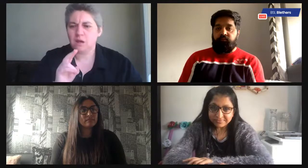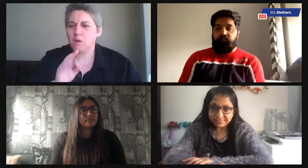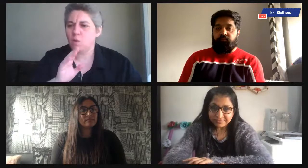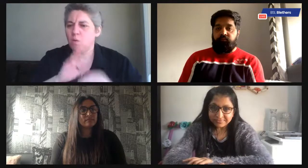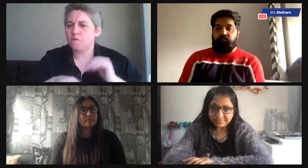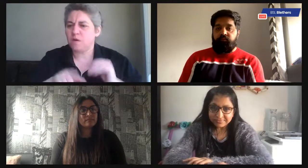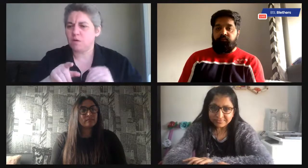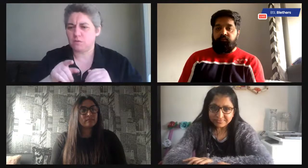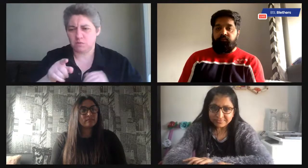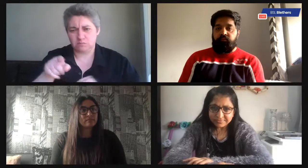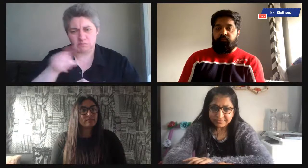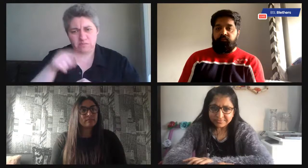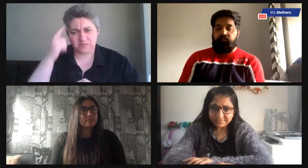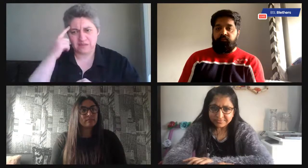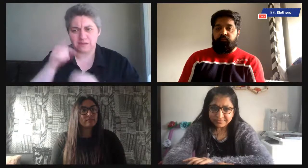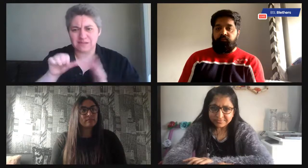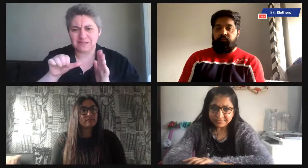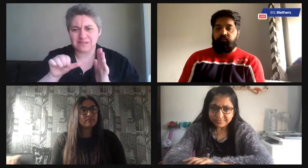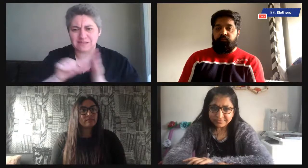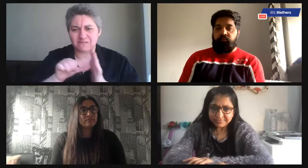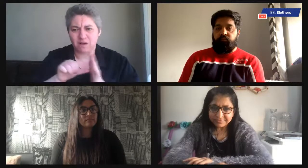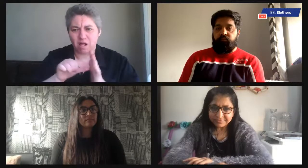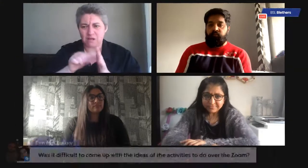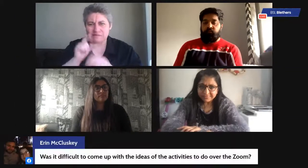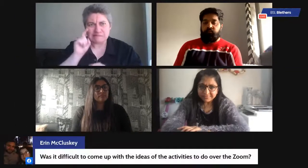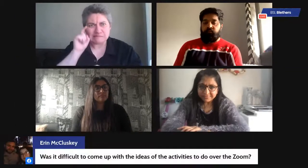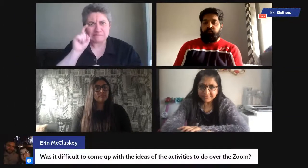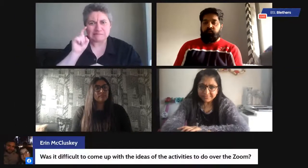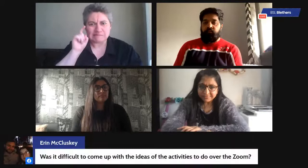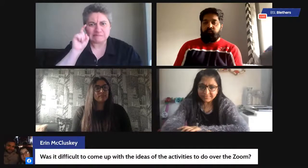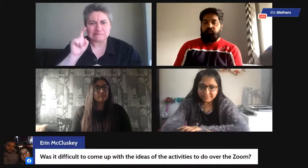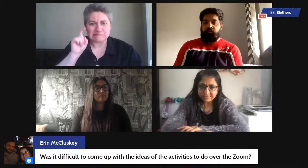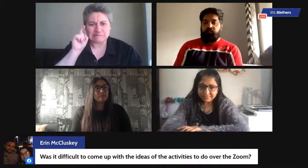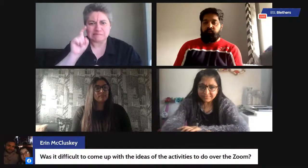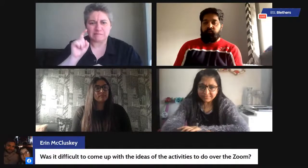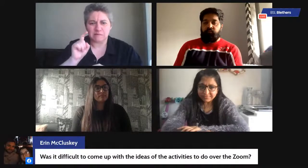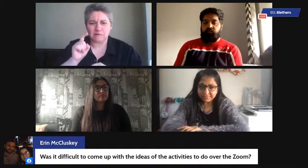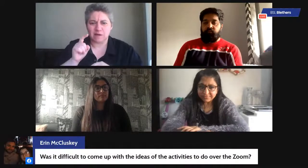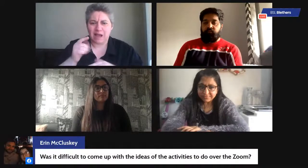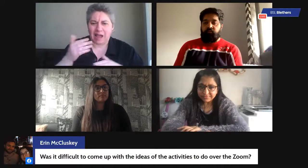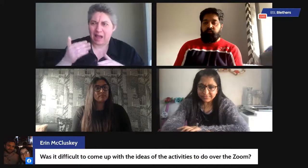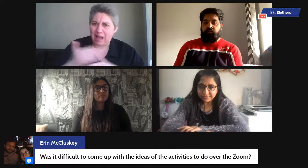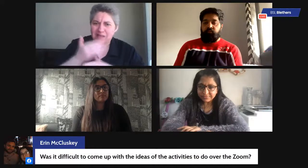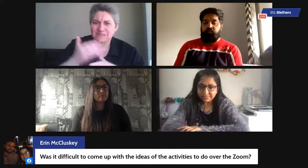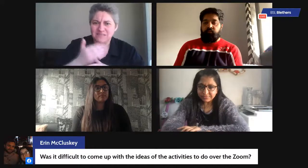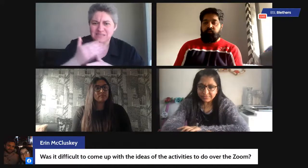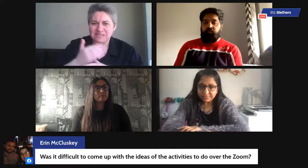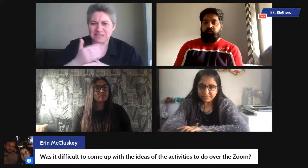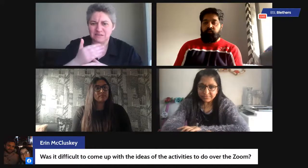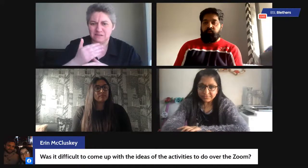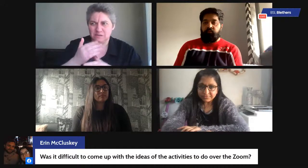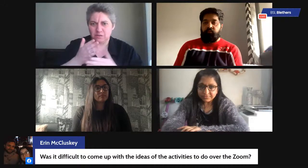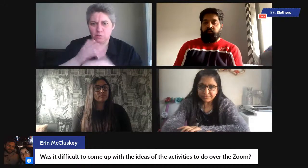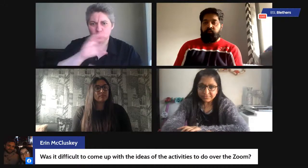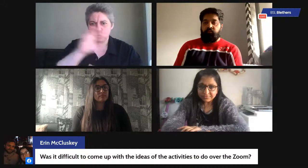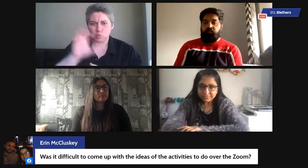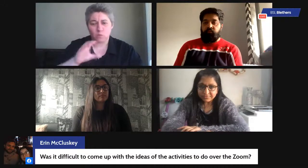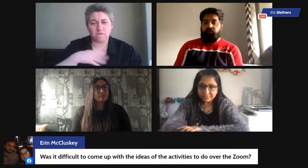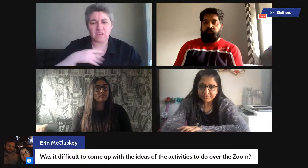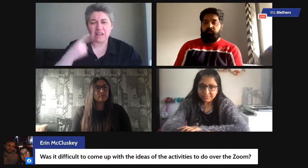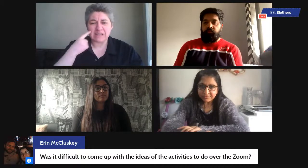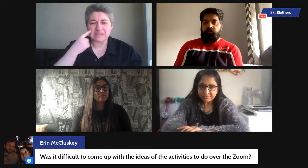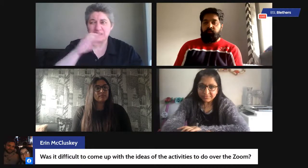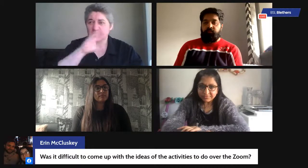Erin's asking a question again, and she's wondering, was it difficult